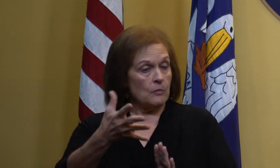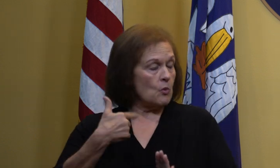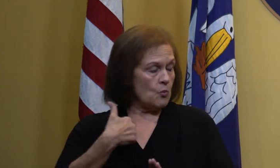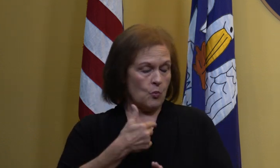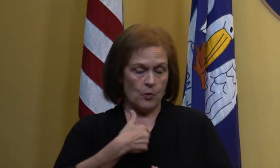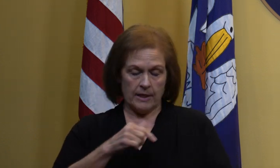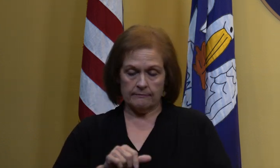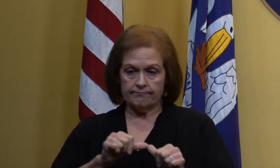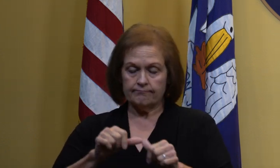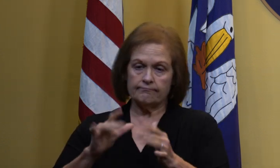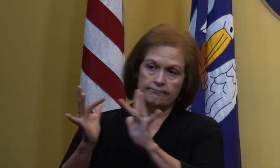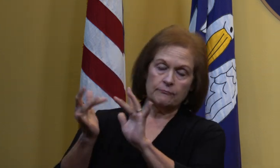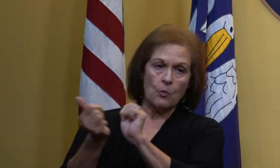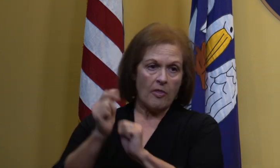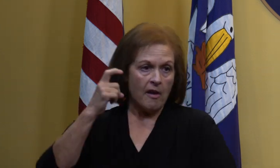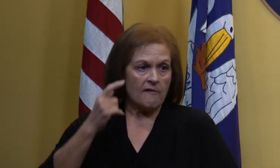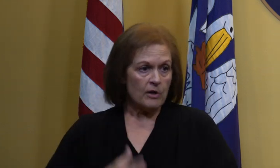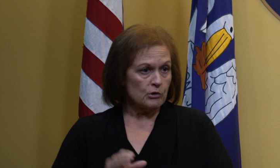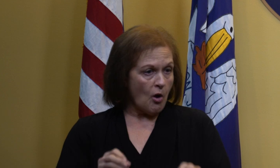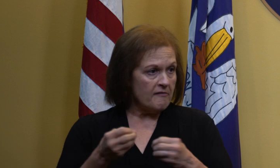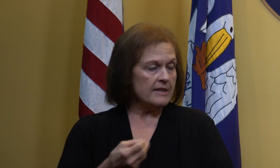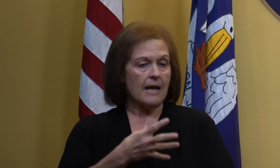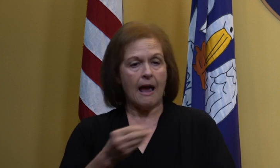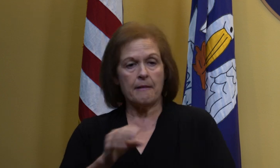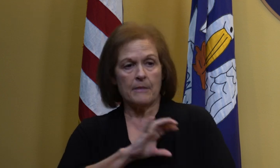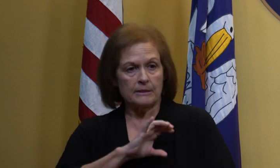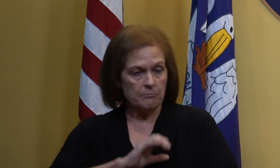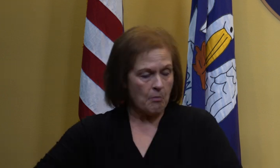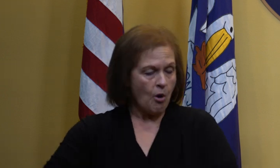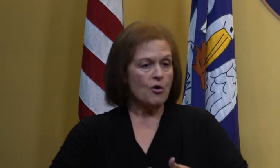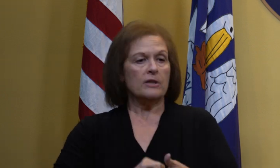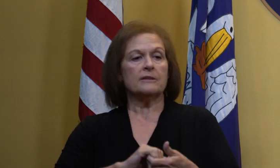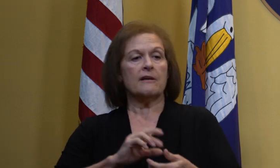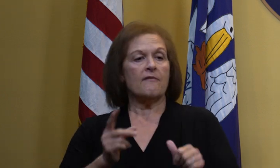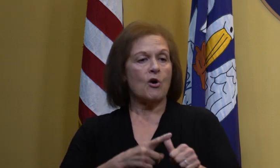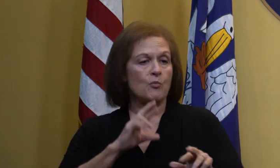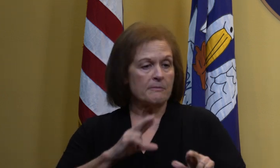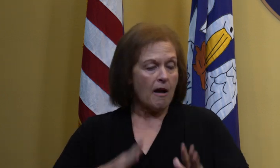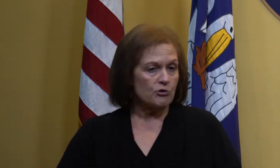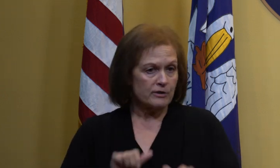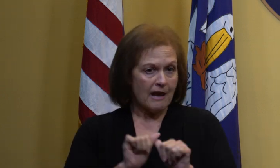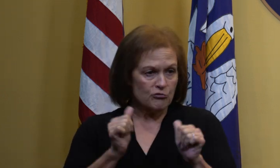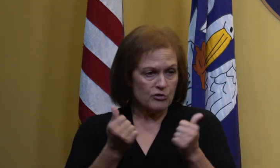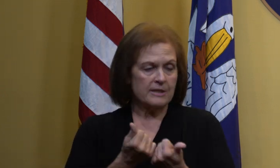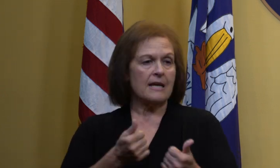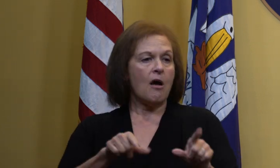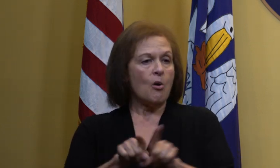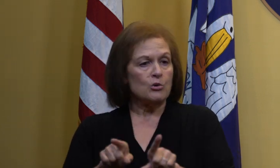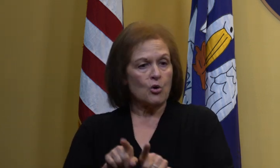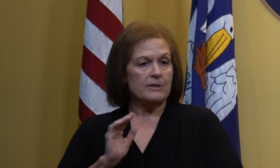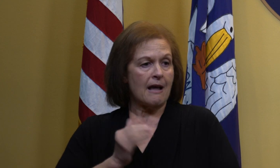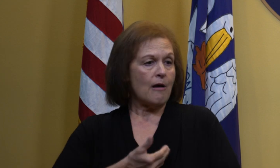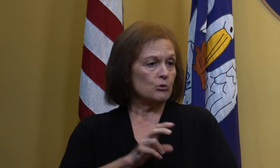coordination with the governor's office, all relevant law enforcement partners, first responding agencies, as well as